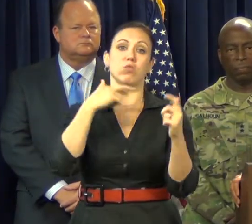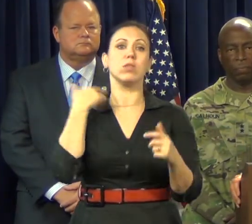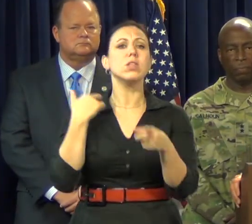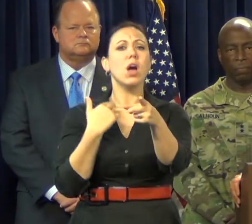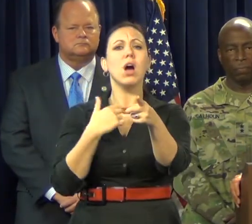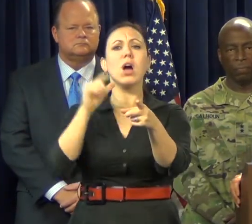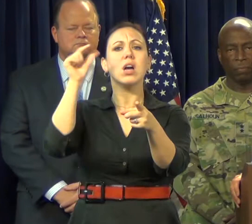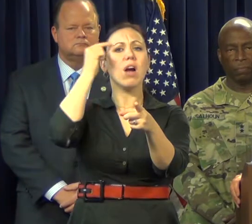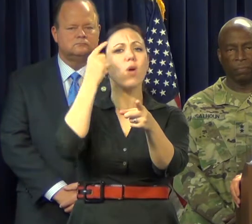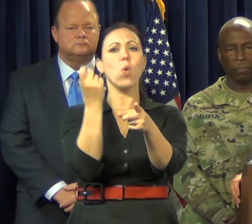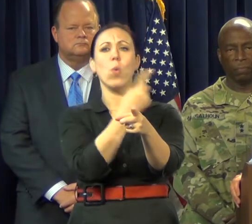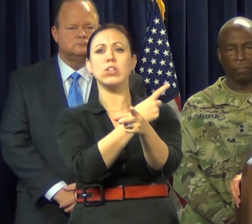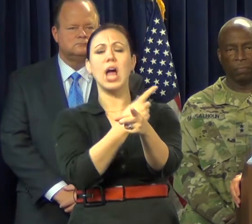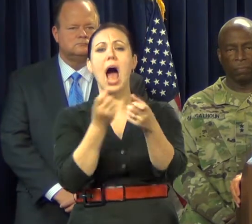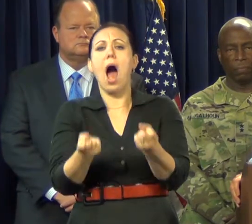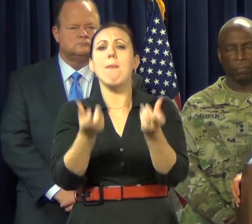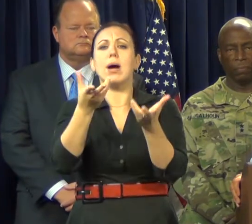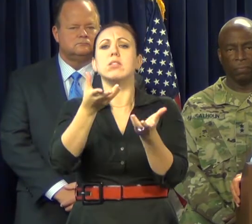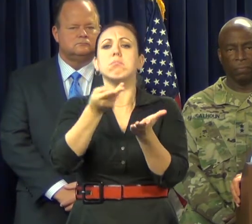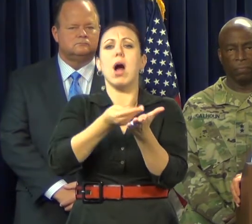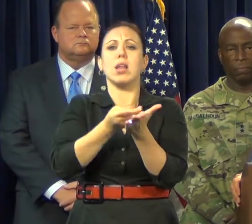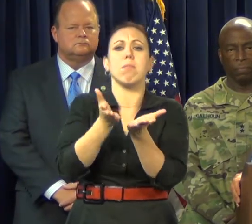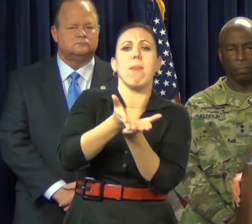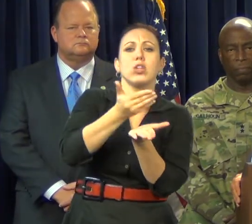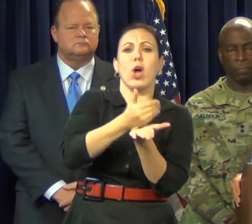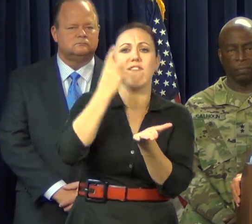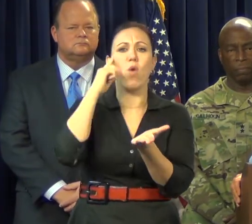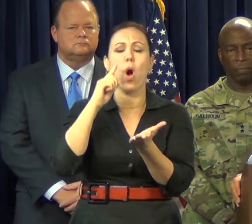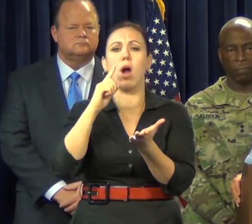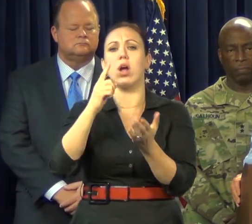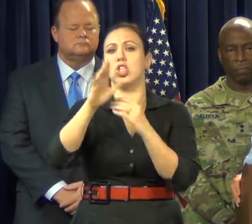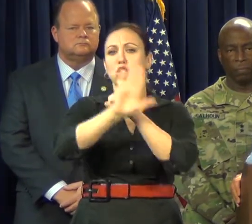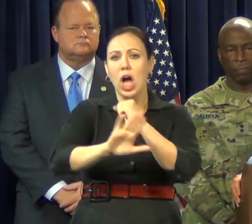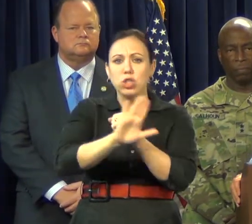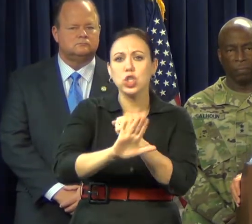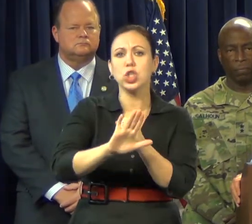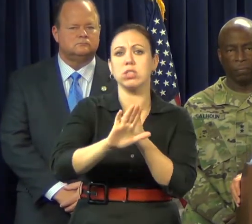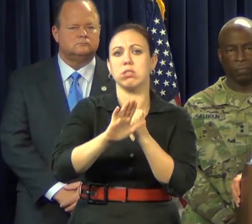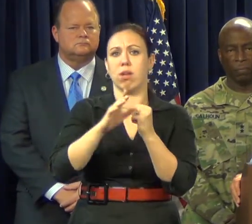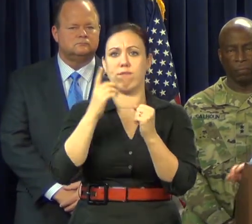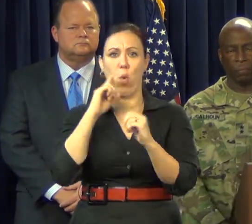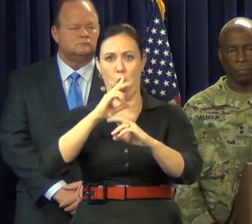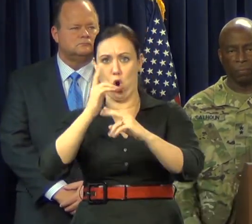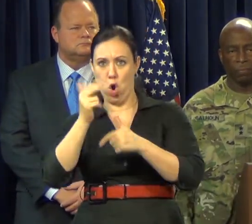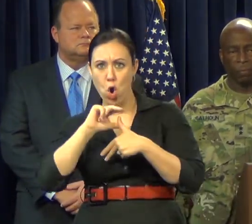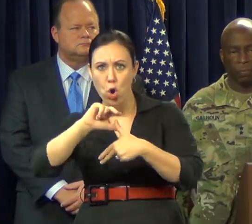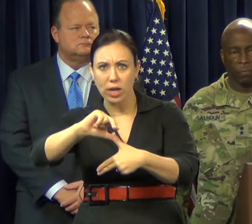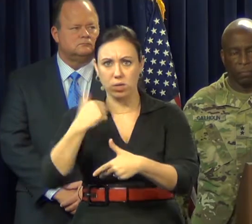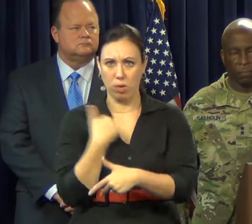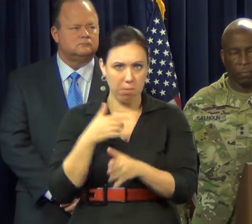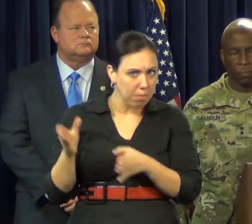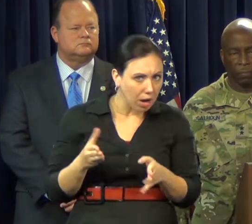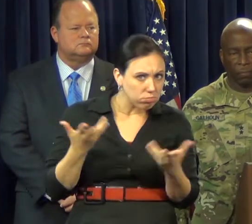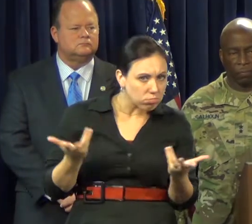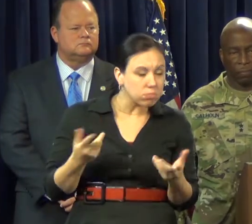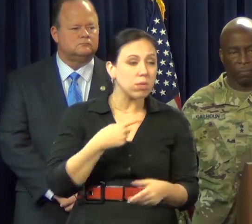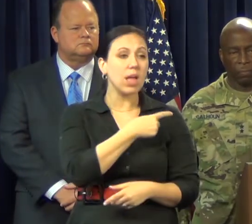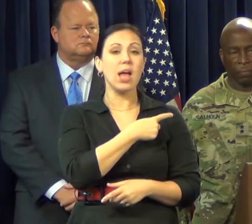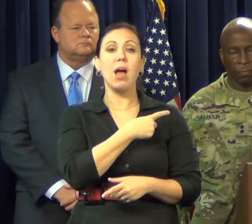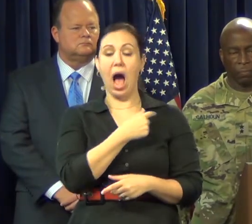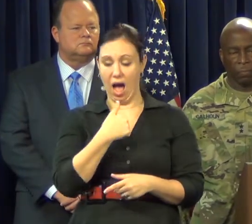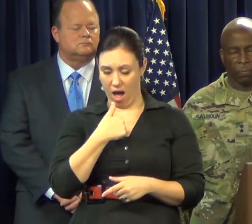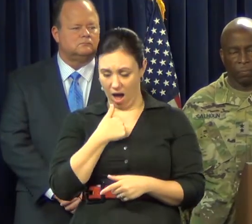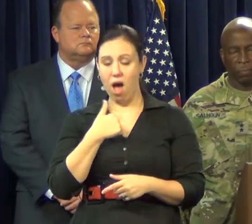how much money was budgeted for hurricane shelters, that sort of thing, as we prepare for this? The way it works is basically I have the